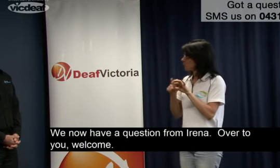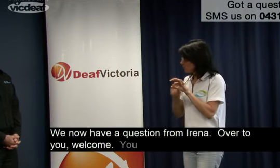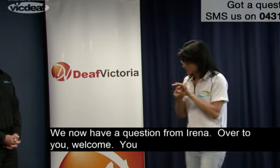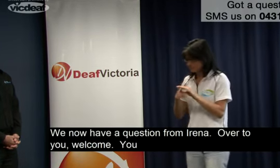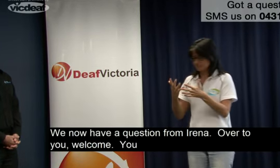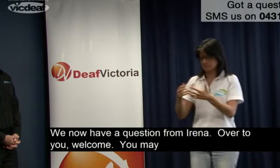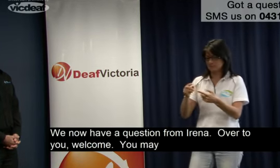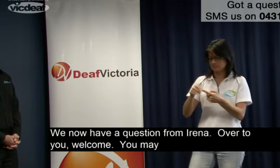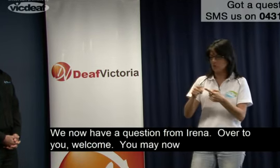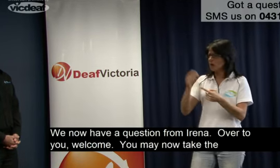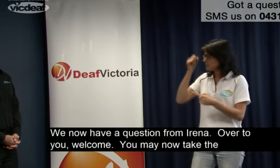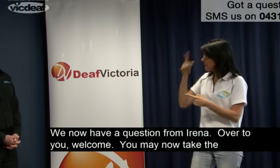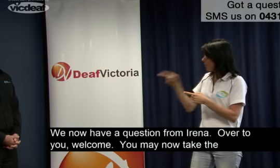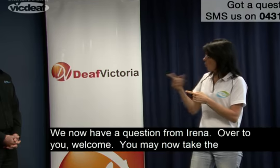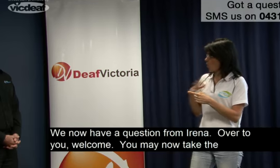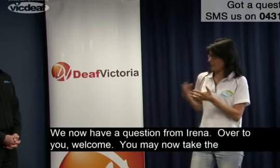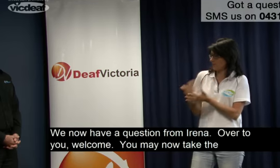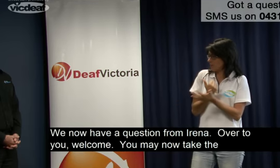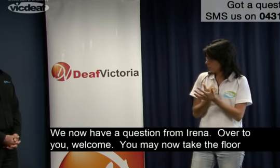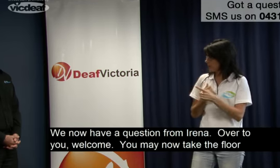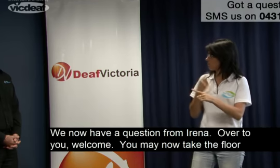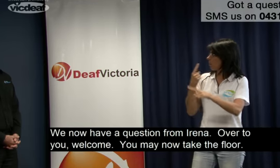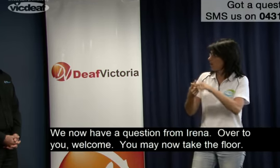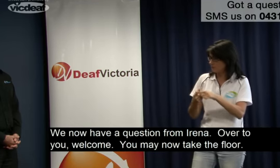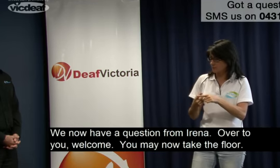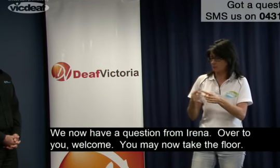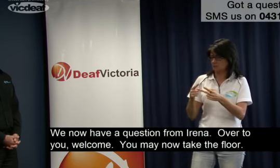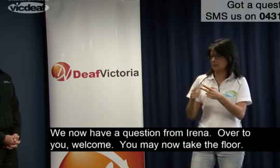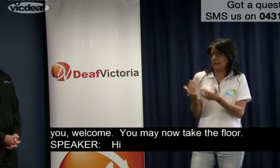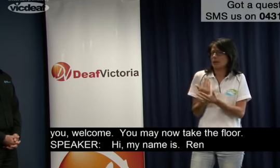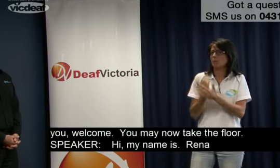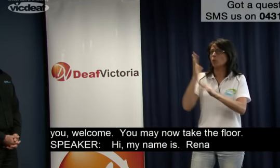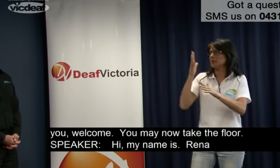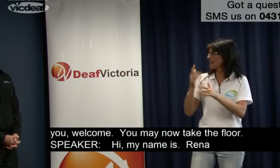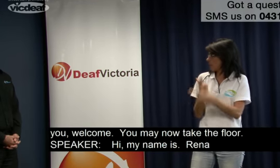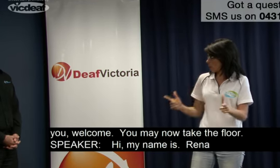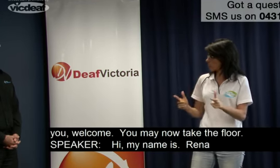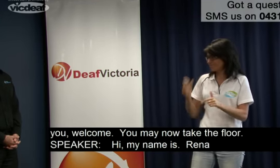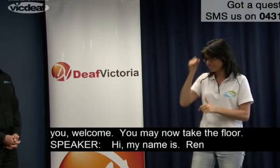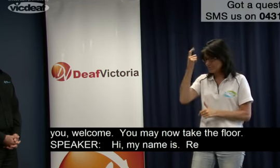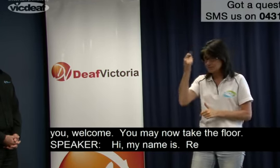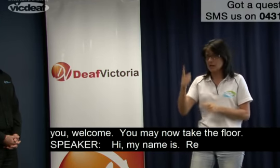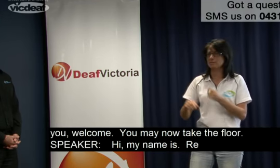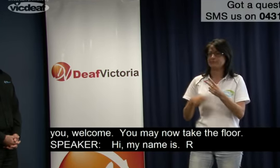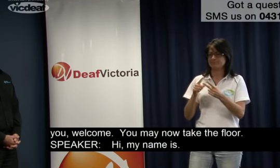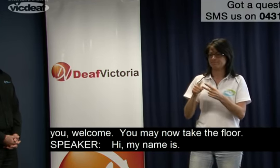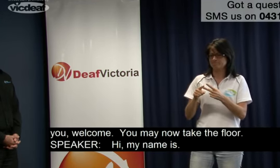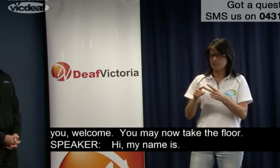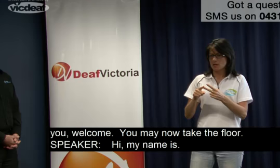Hi, my name's Irina. Two questions for you. I'm aware that you're wanting to look at revenue and also raise